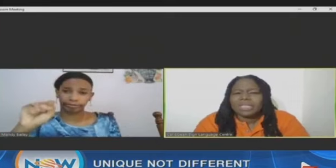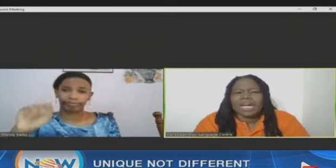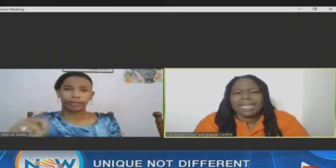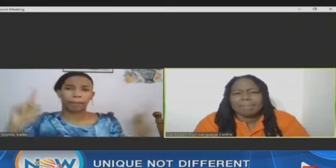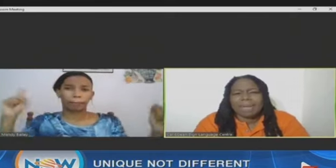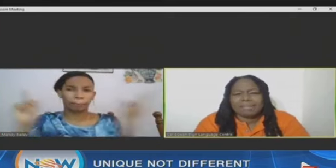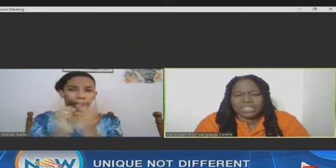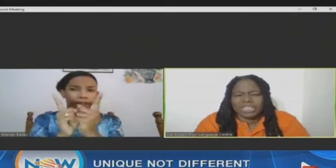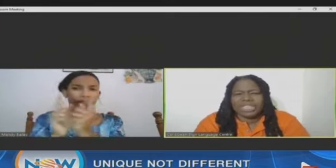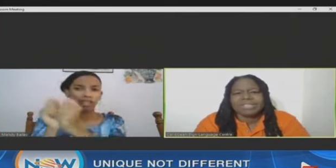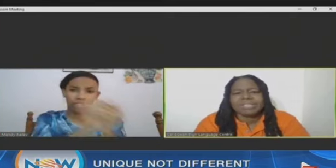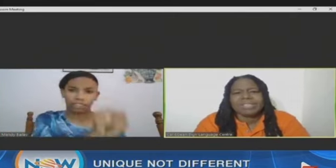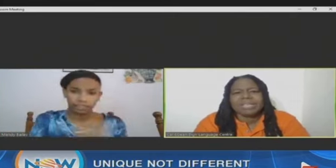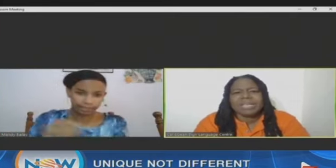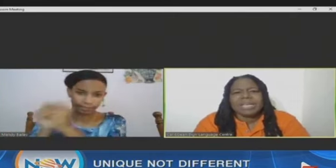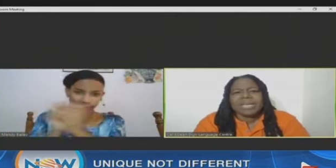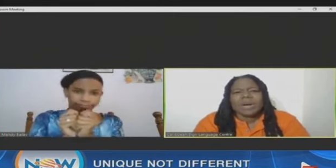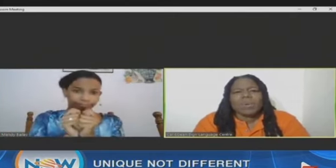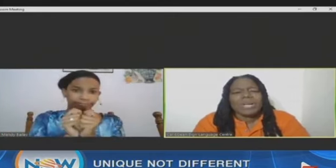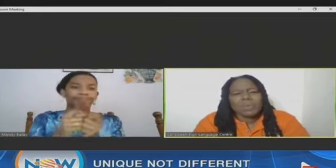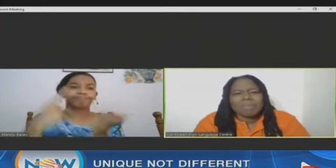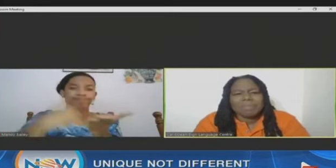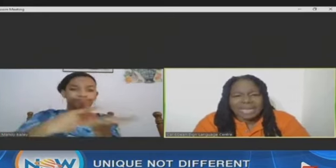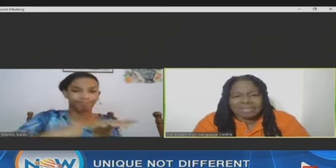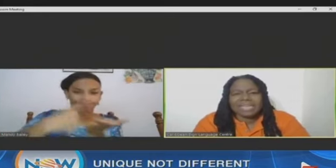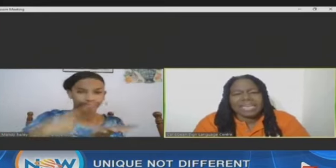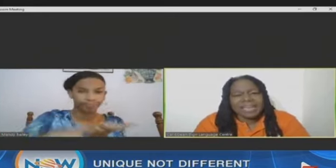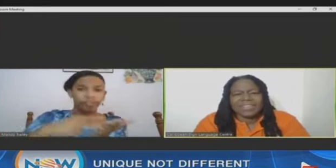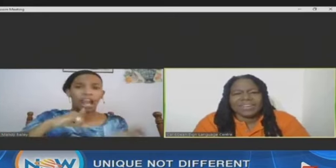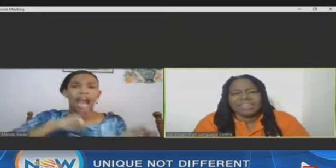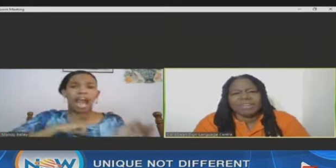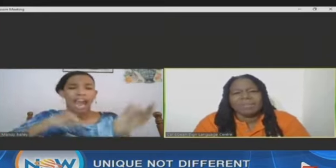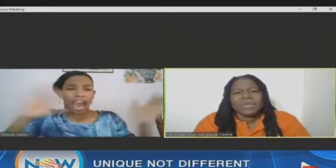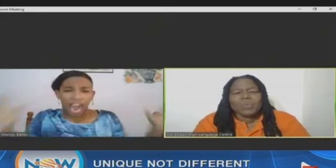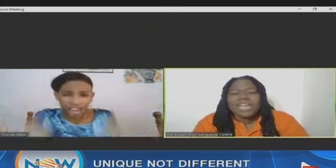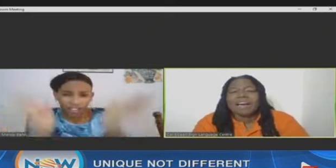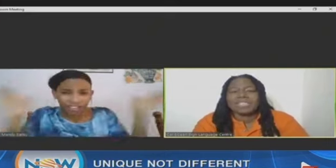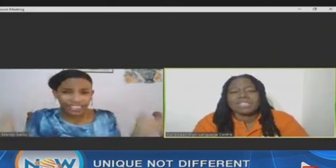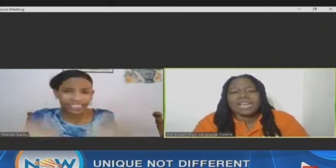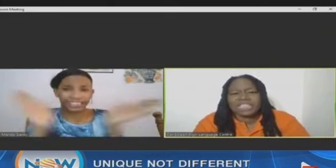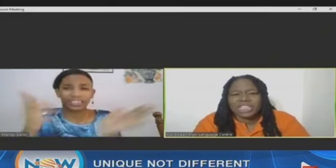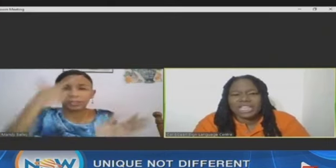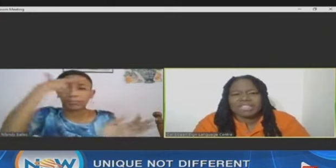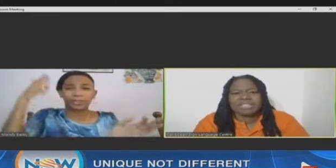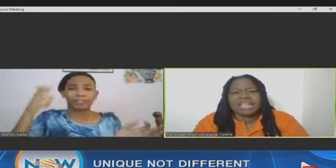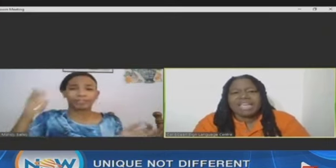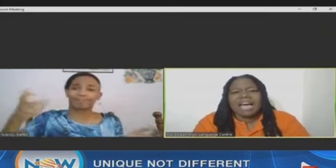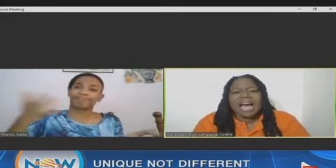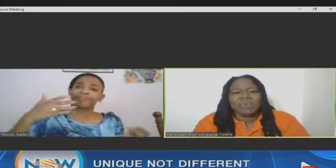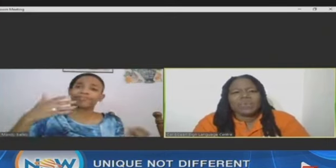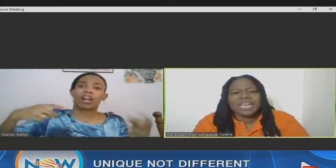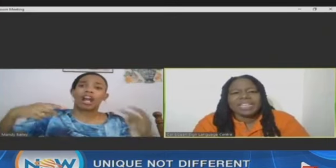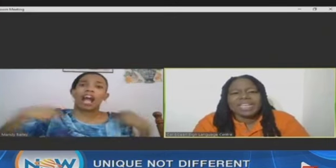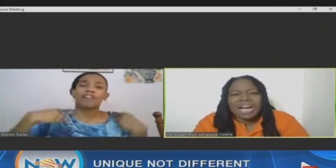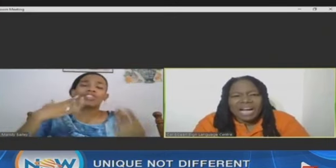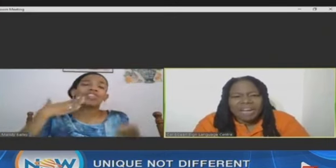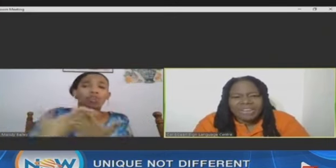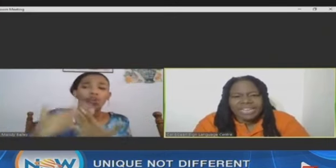All the child ambassadors, when we meet together, we have discussions and